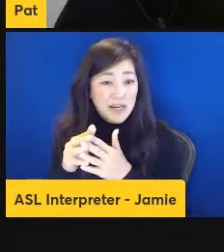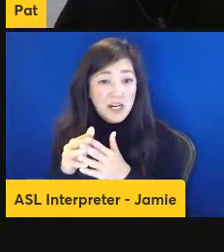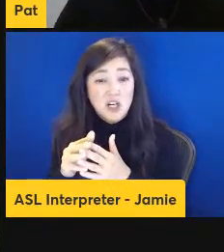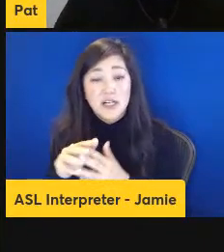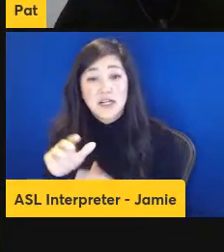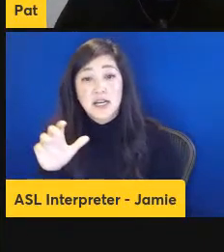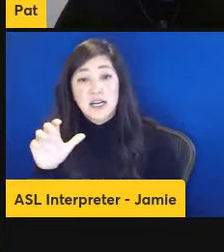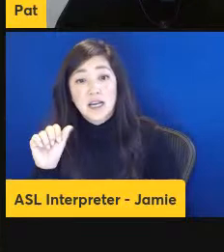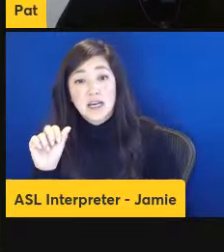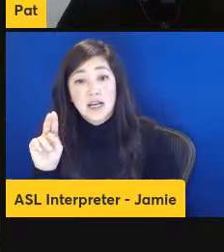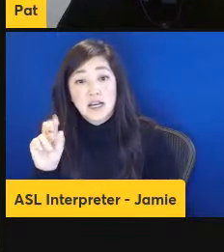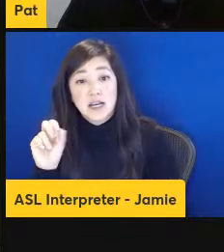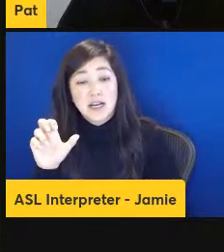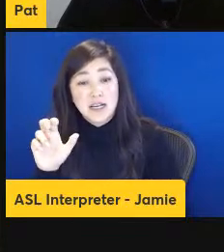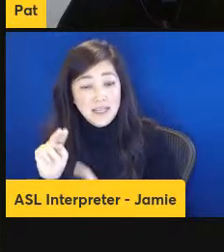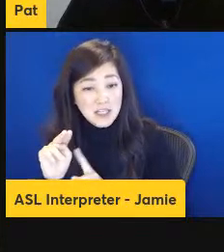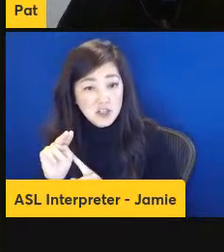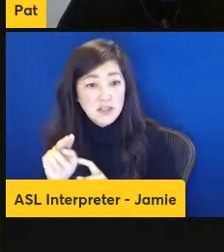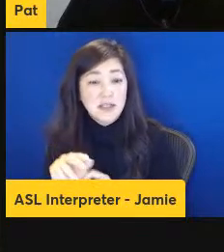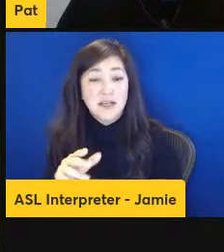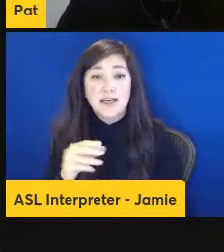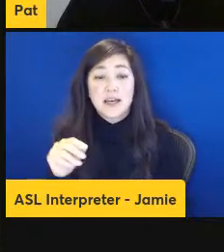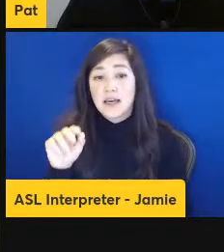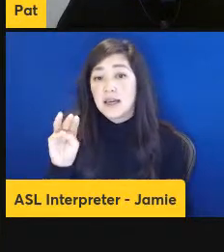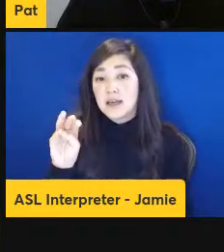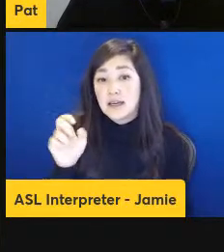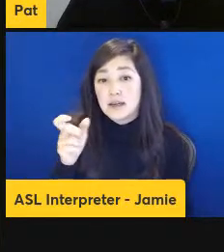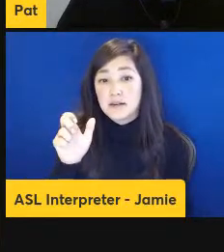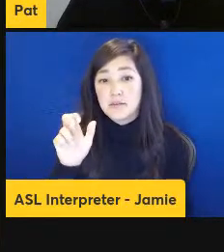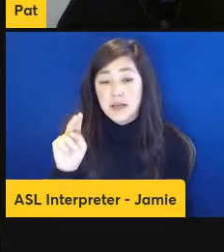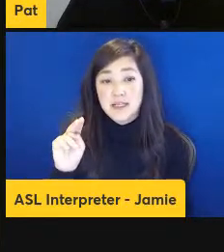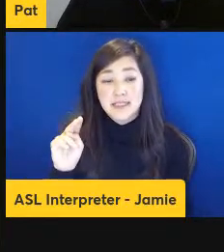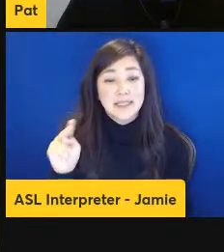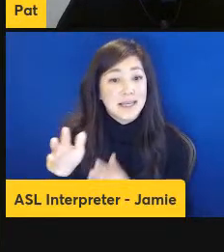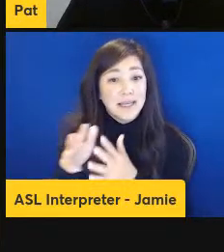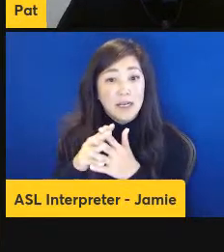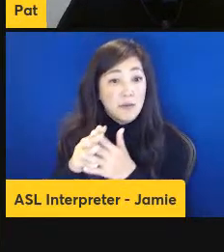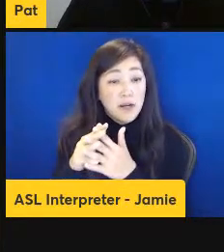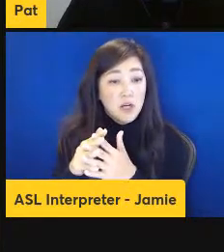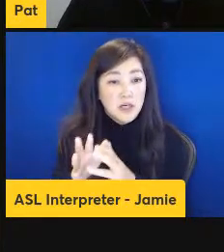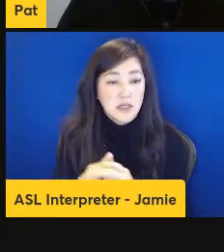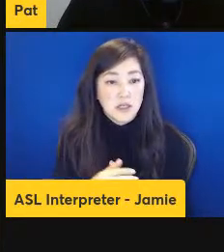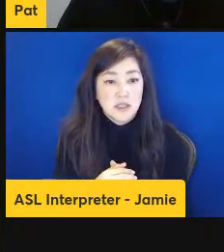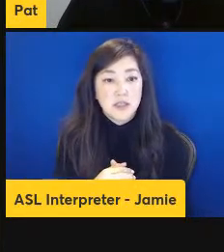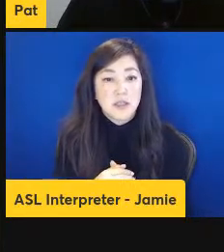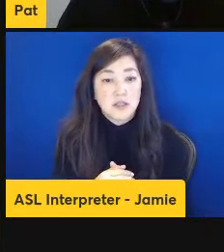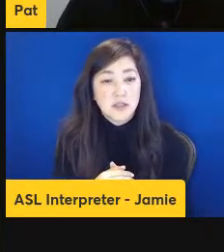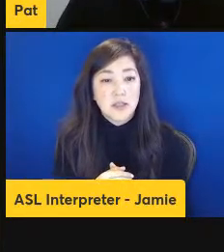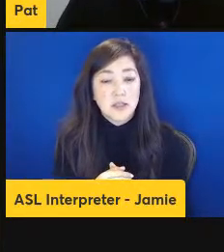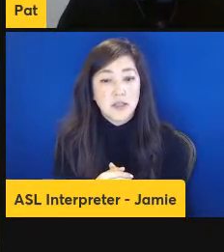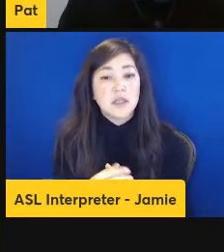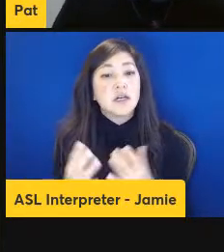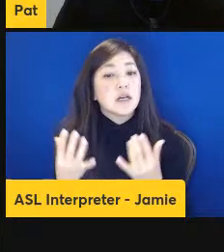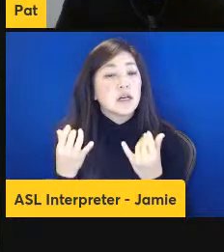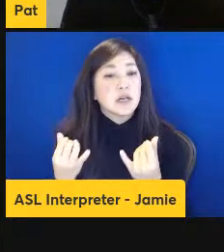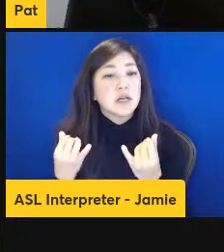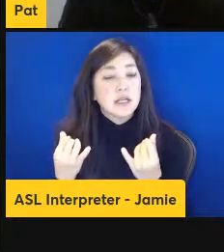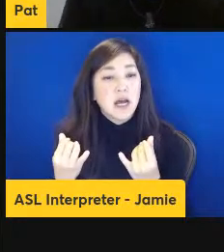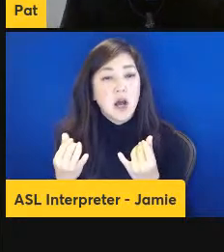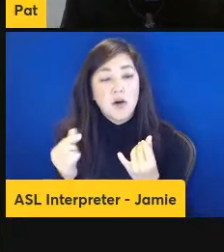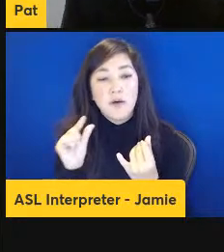Caucasian, and they are Mexican American. Now there's some kind of